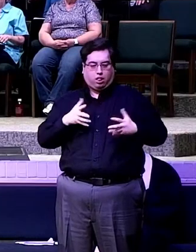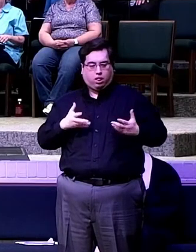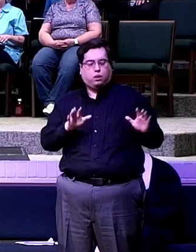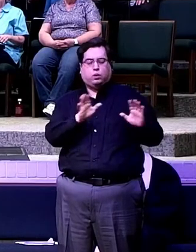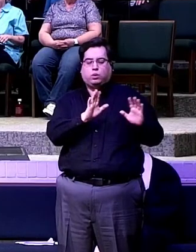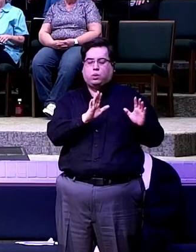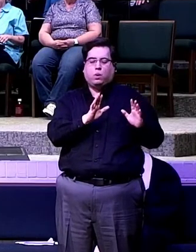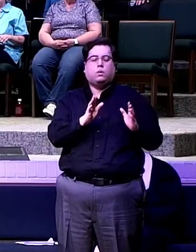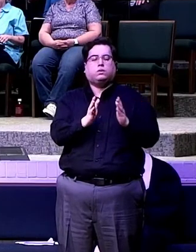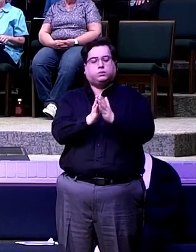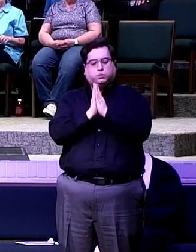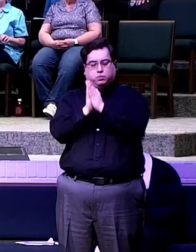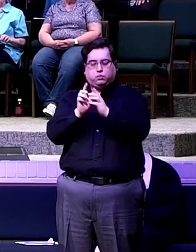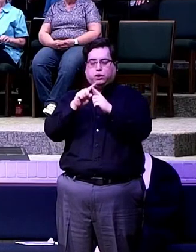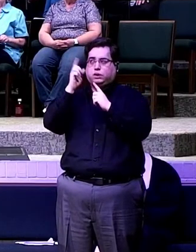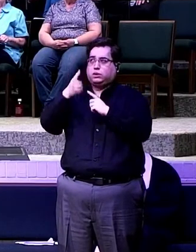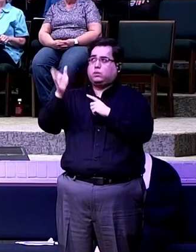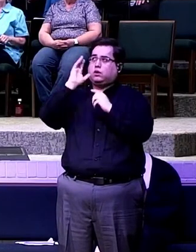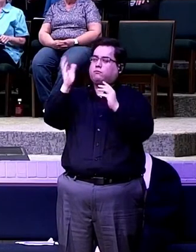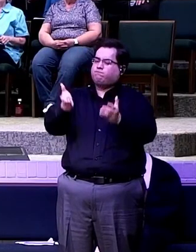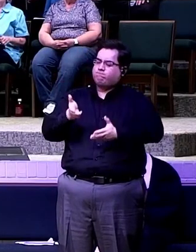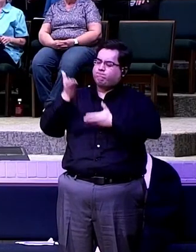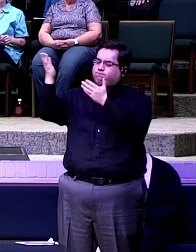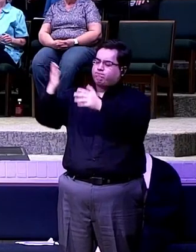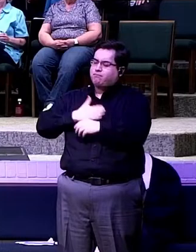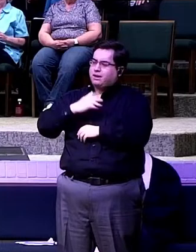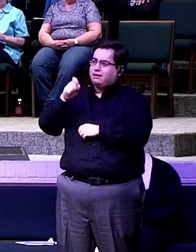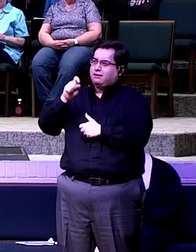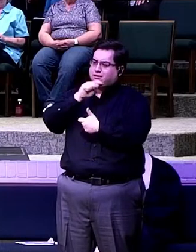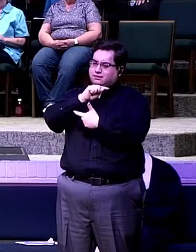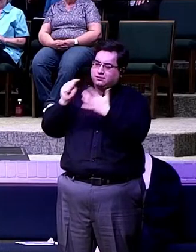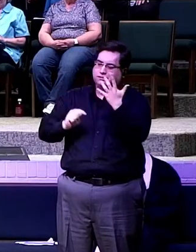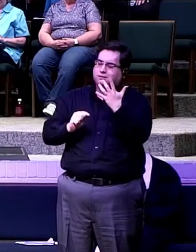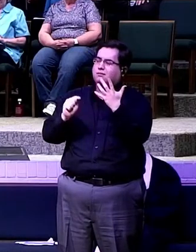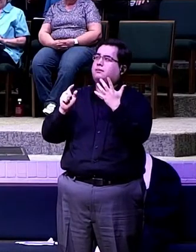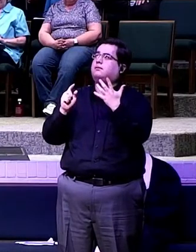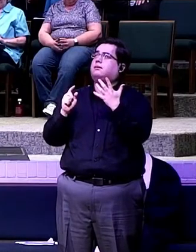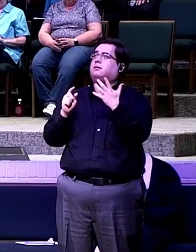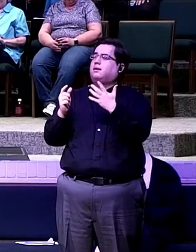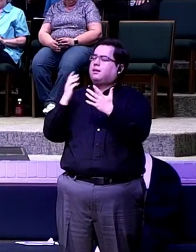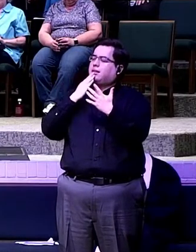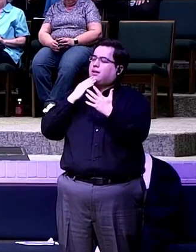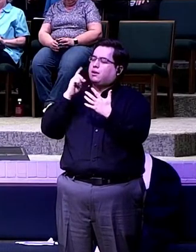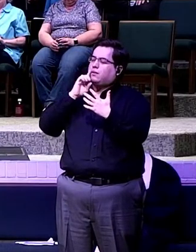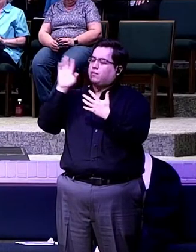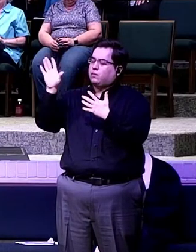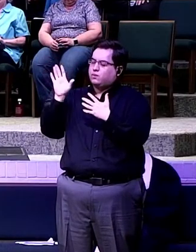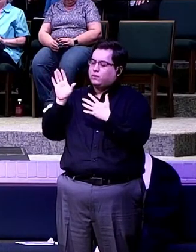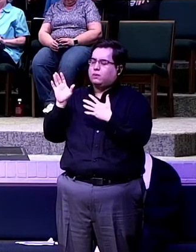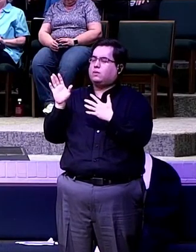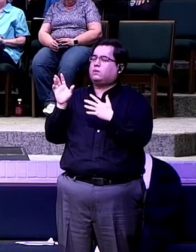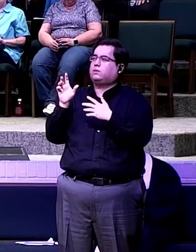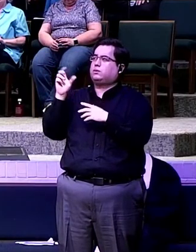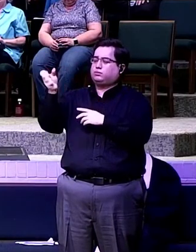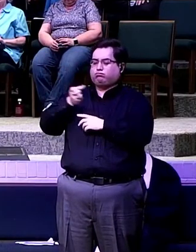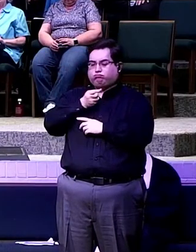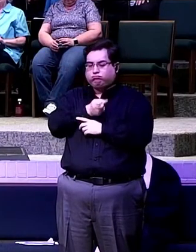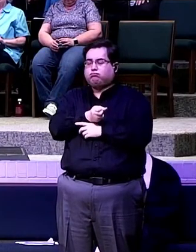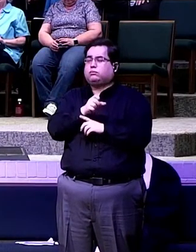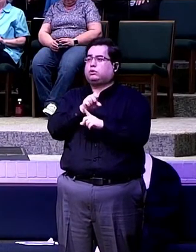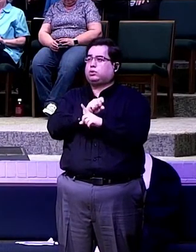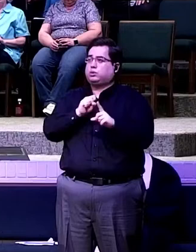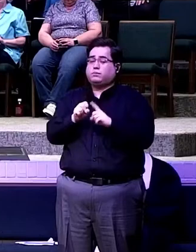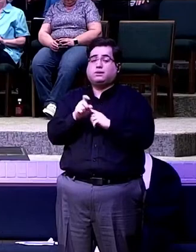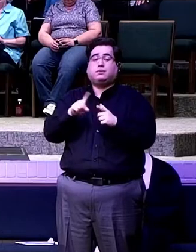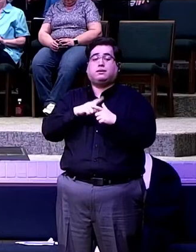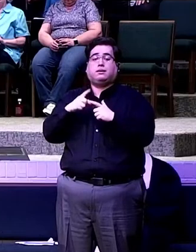through prayer and petition, giving thanks for all circumstances. Then God's own peace, which is